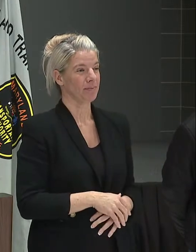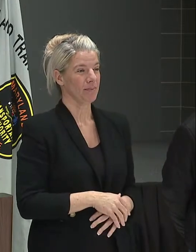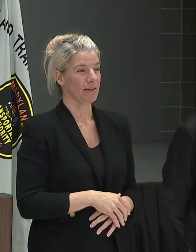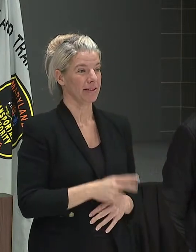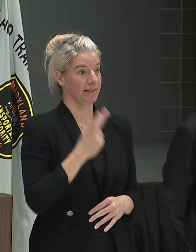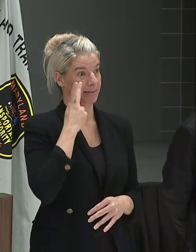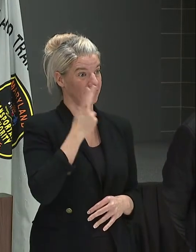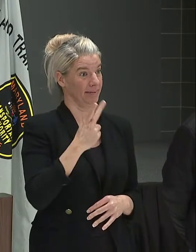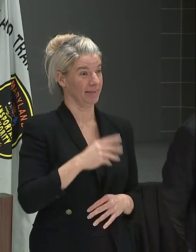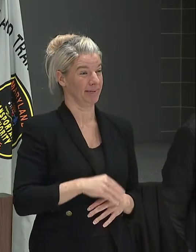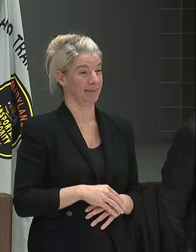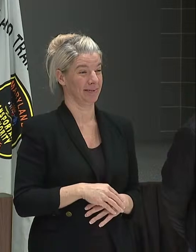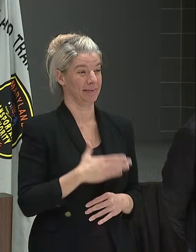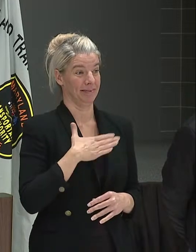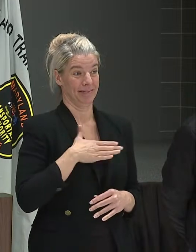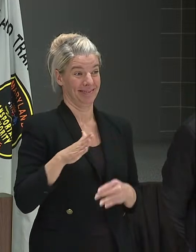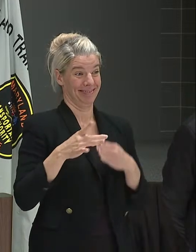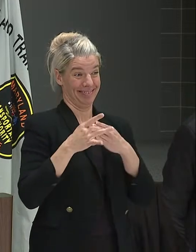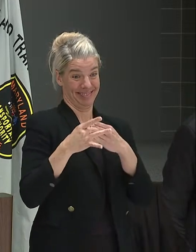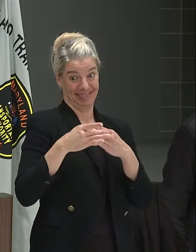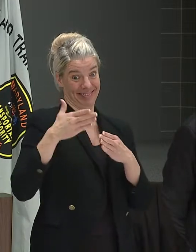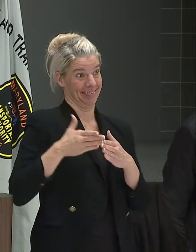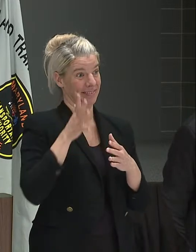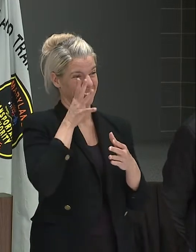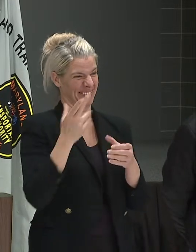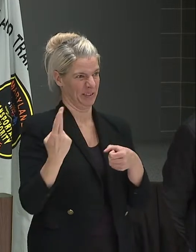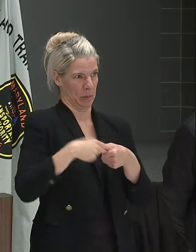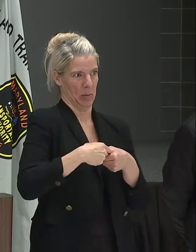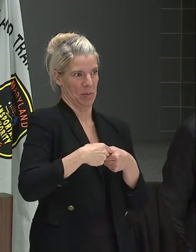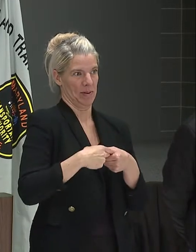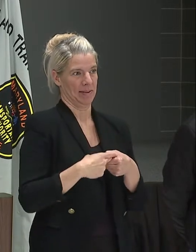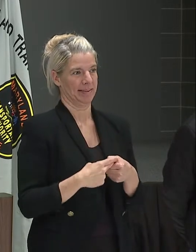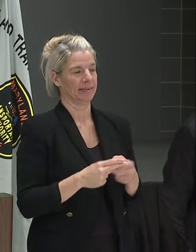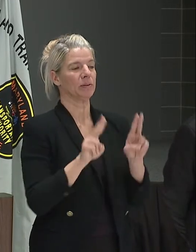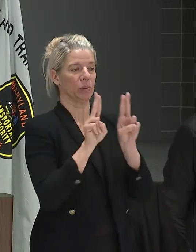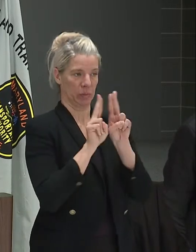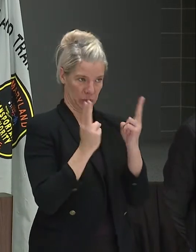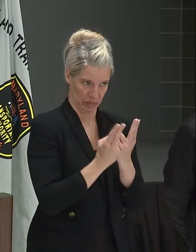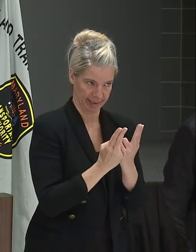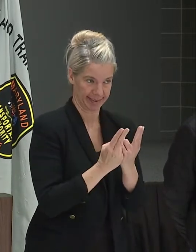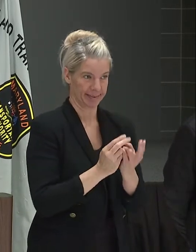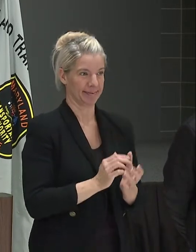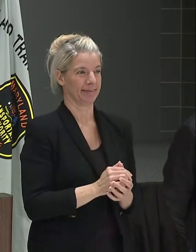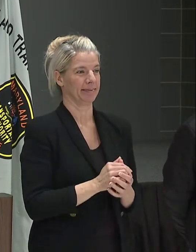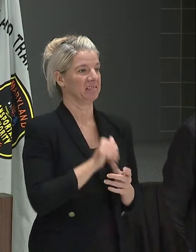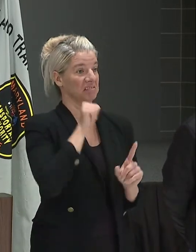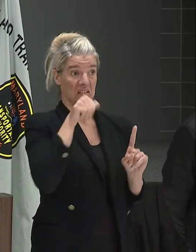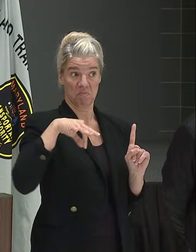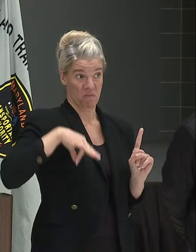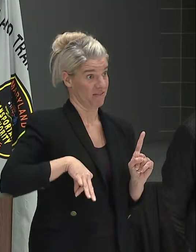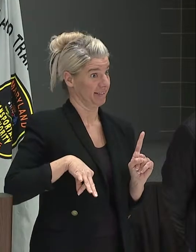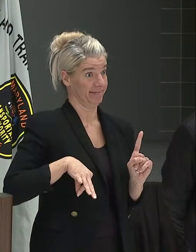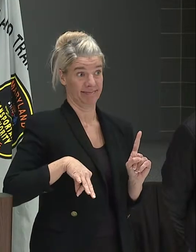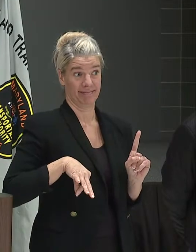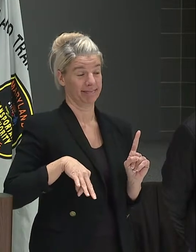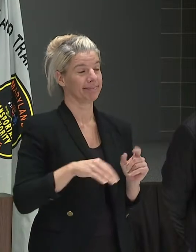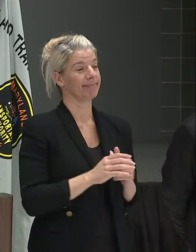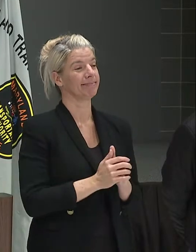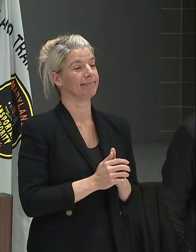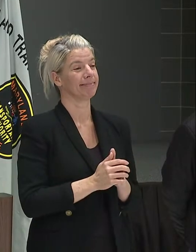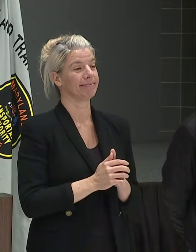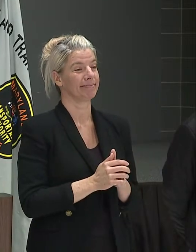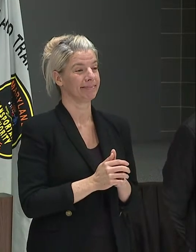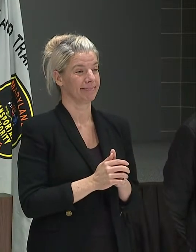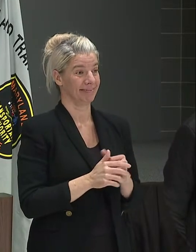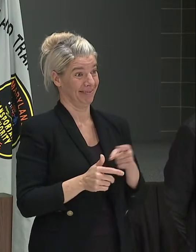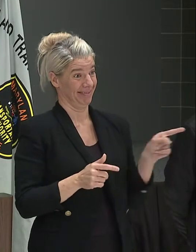are joined by leaders in business, in union, in nonprofits. These leaders in all